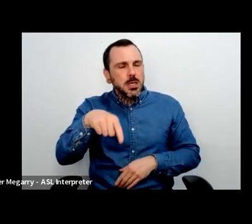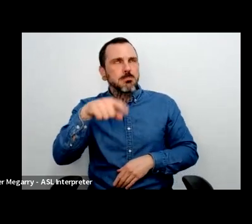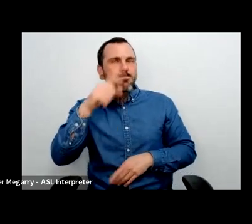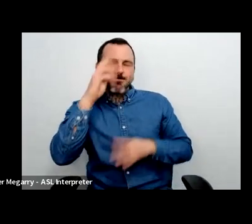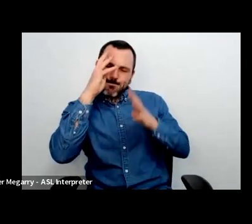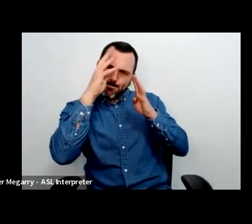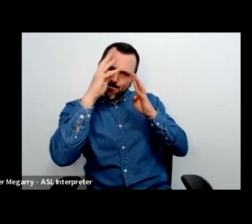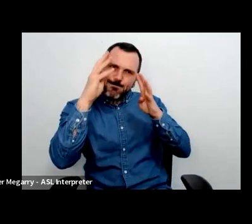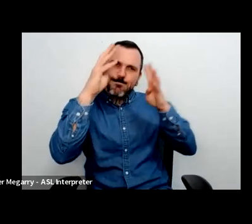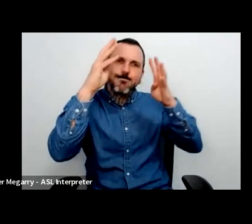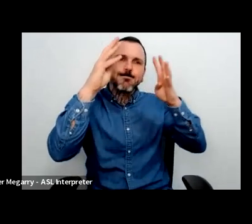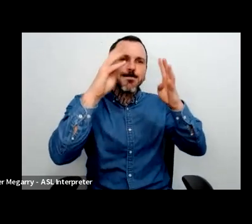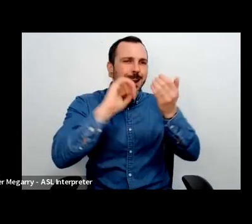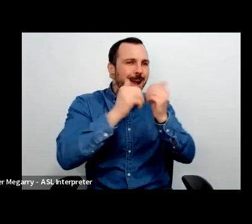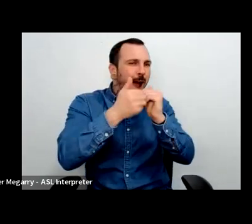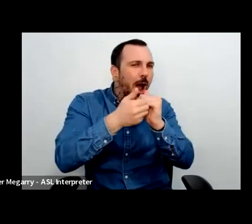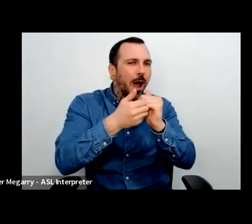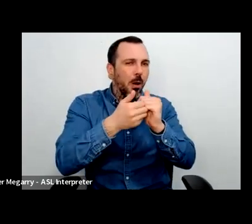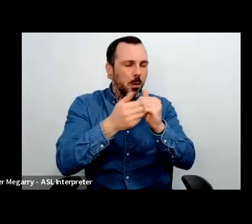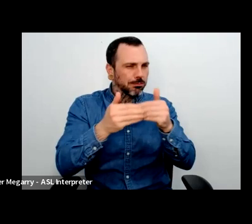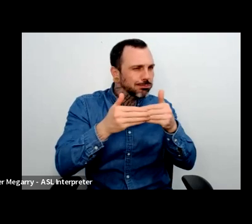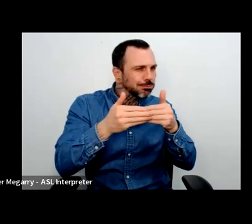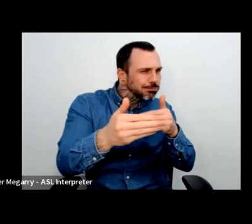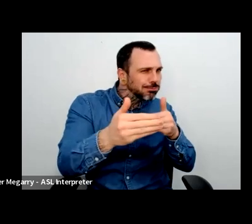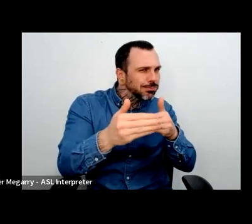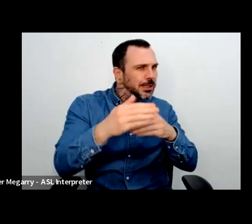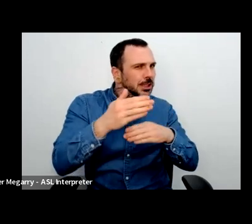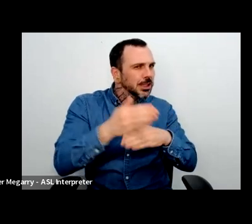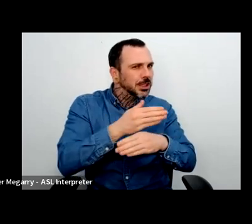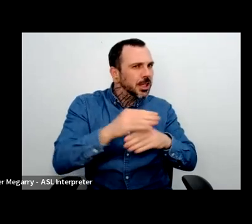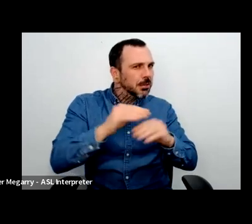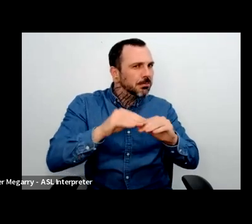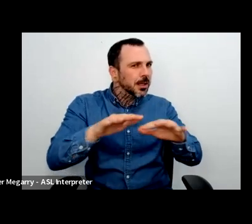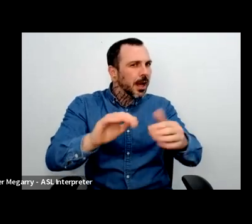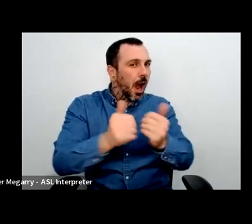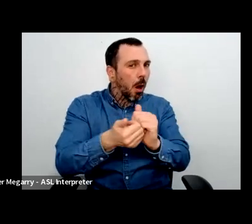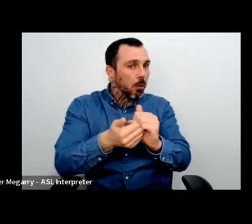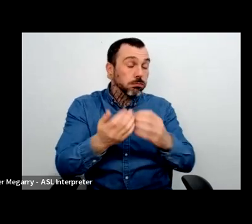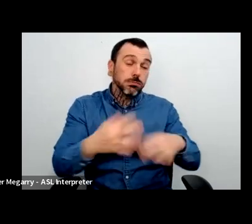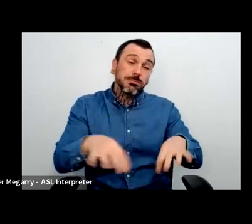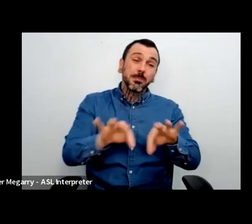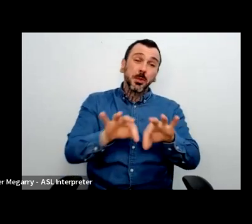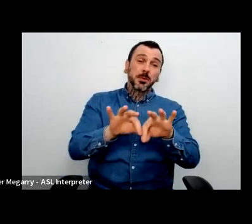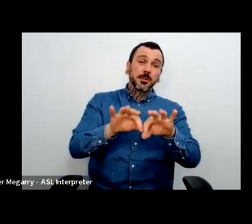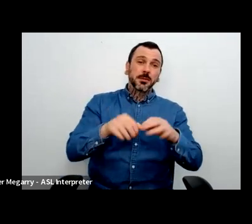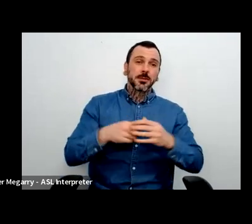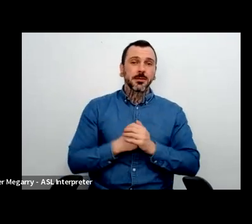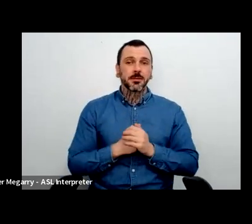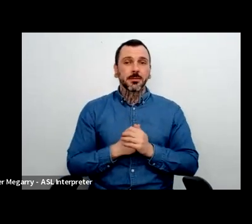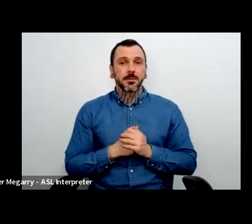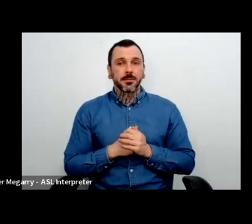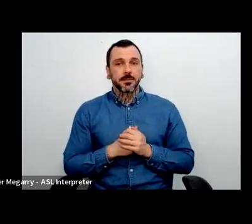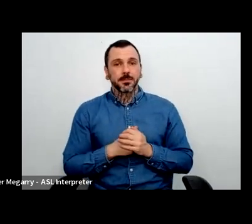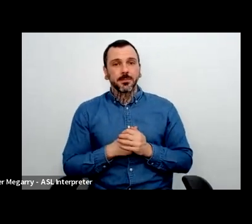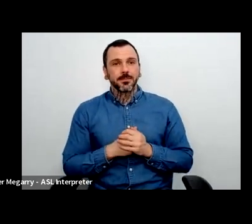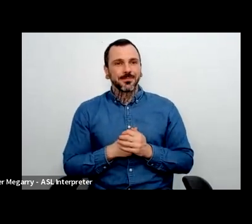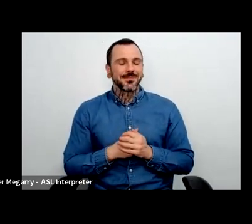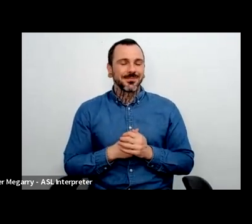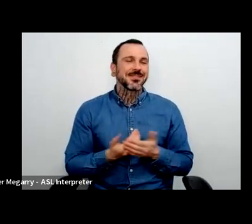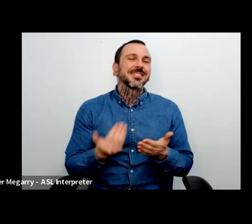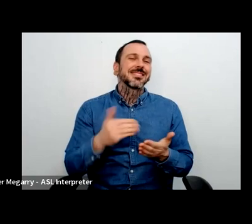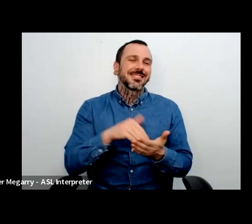be shared. But again, just to come back to the breathing hole, one of the things